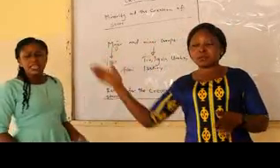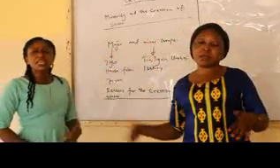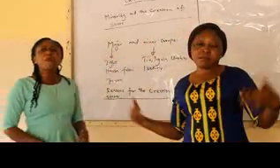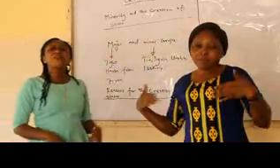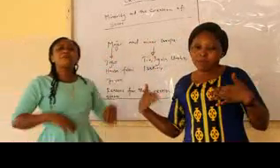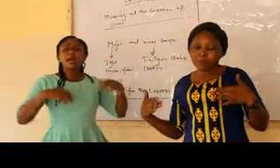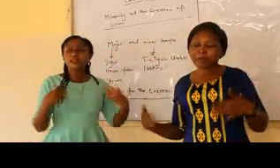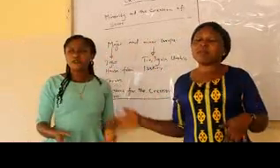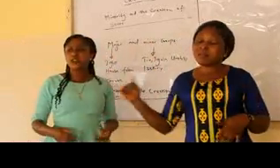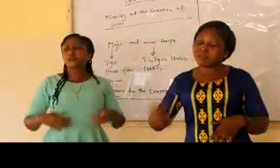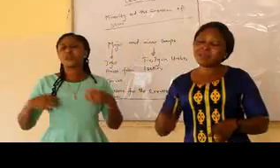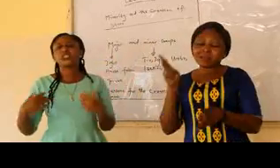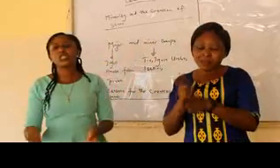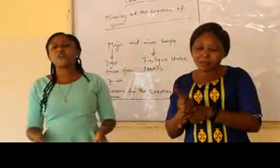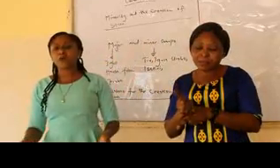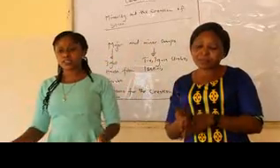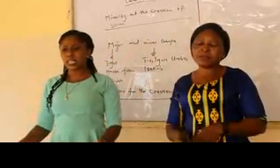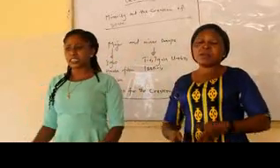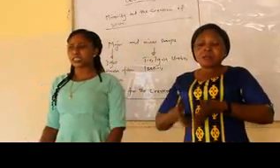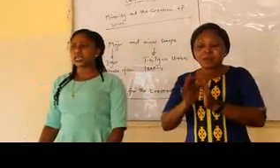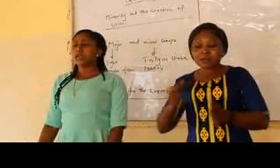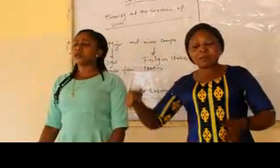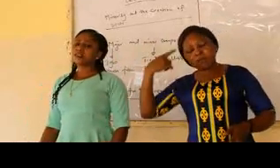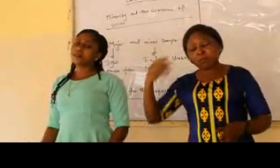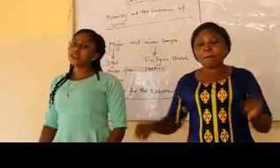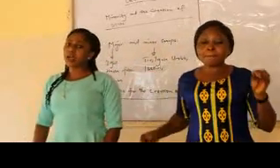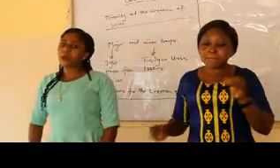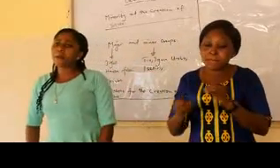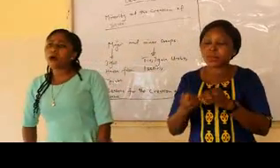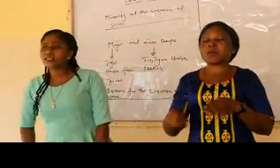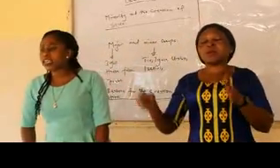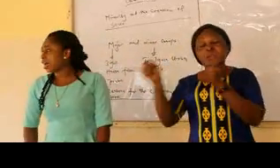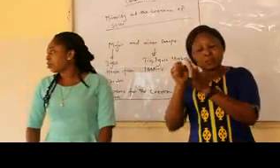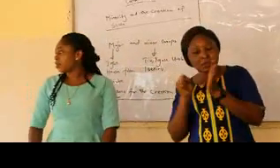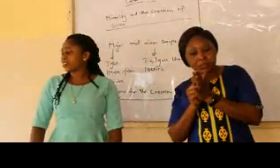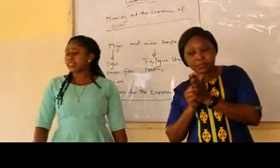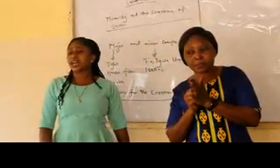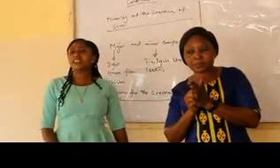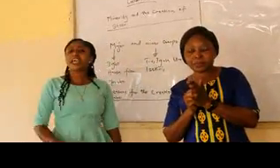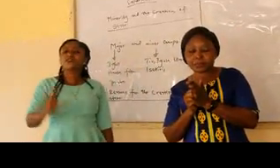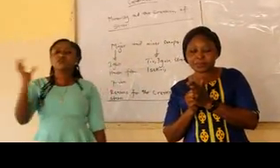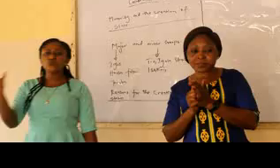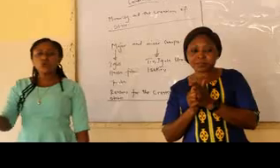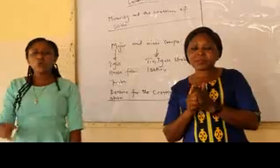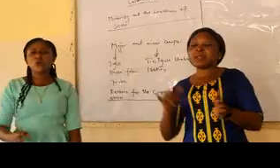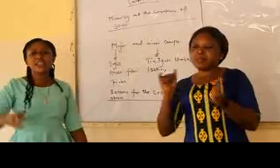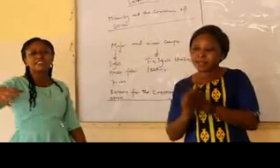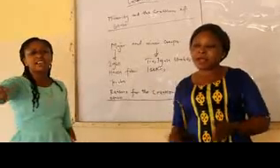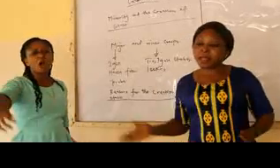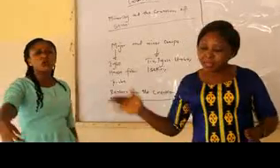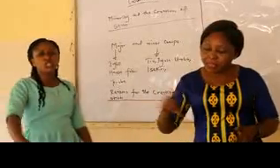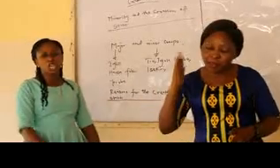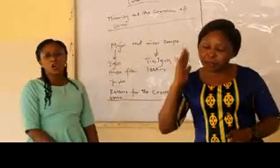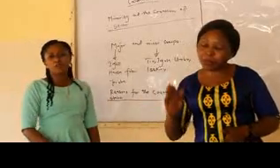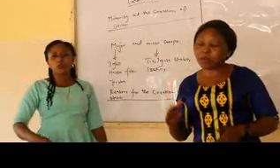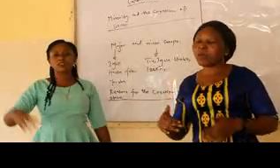And then they keep on demanding for the creation of more states because they believe that when more states are created, that they too will get